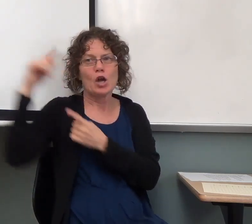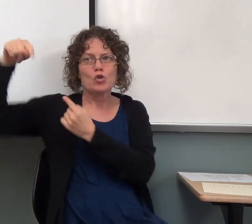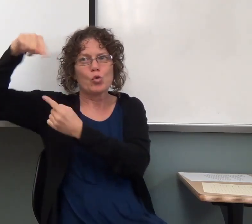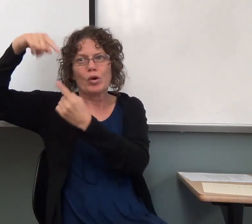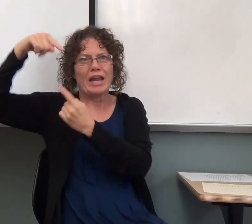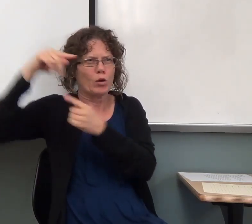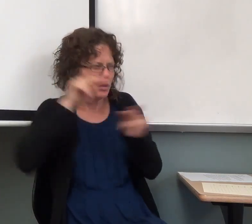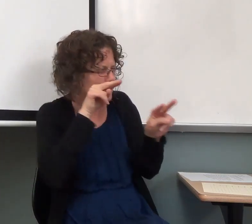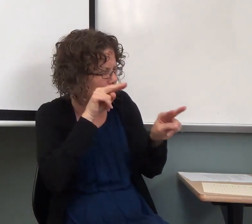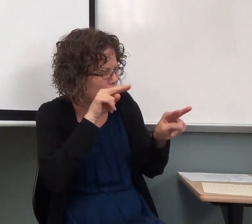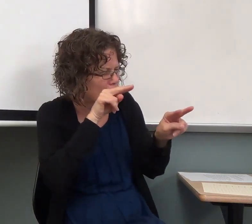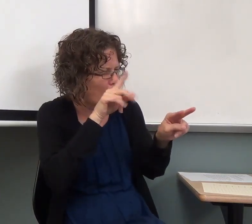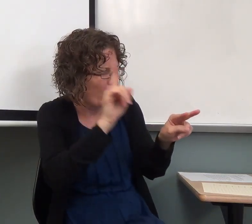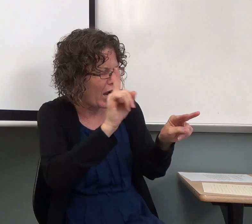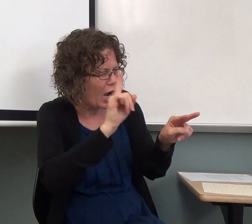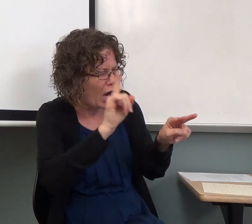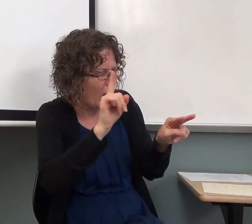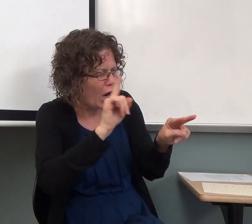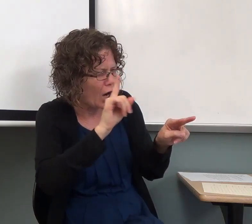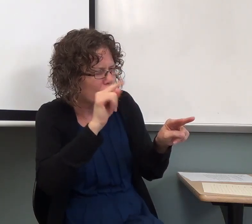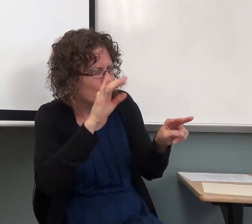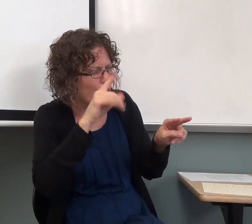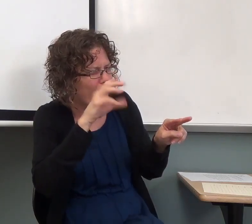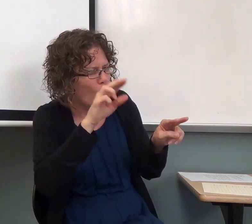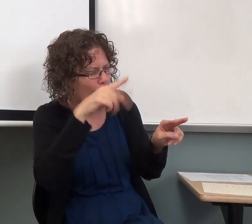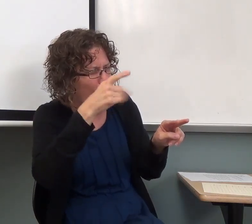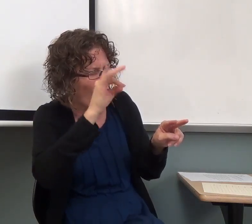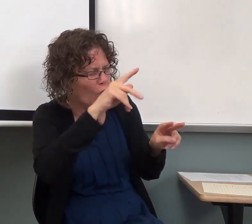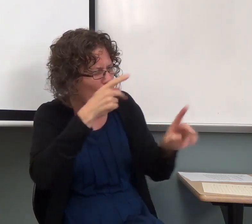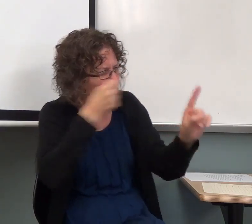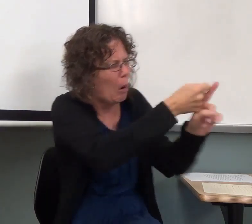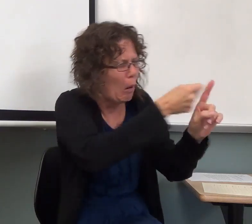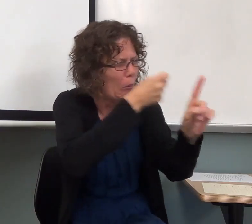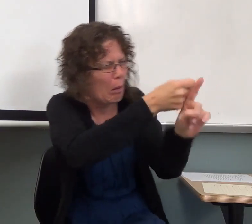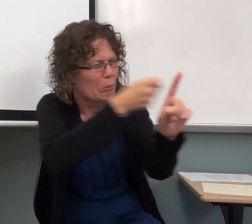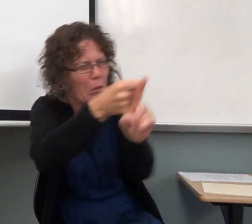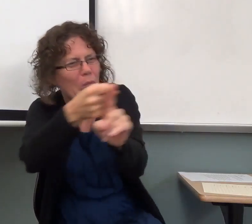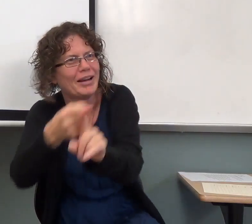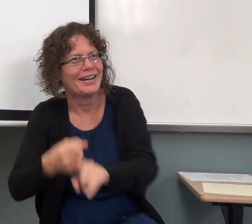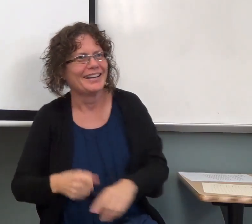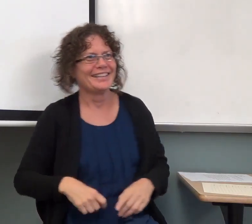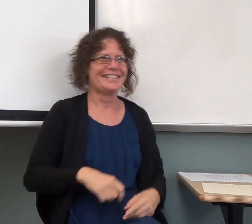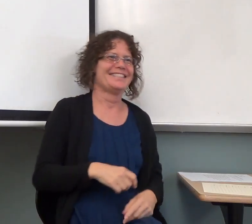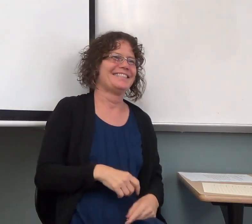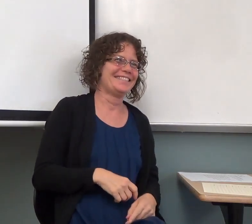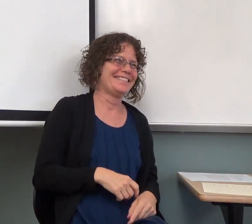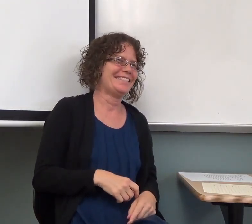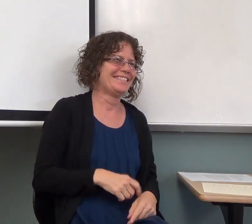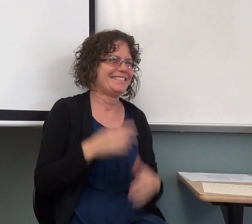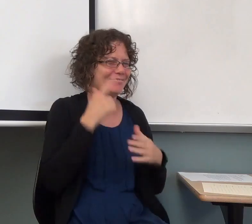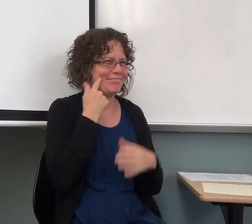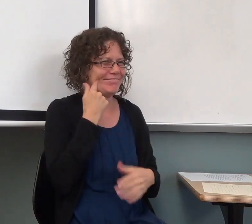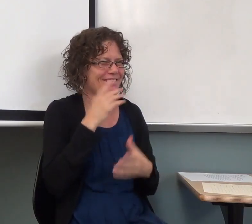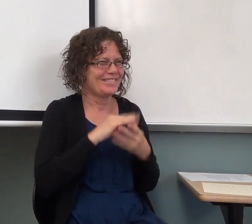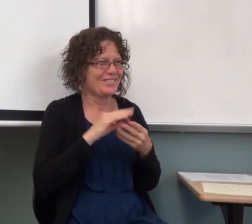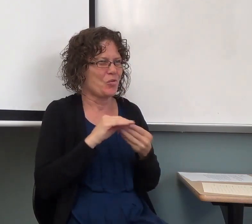A little funny for the day. Okay, so for the remainder of the day, I want you guys to write a complete sentence. I